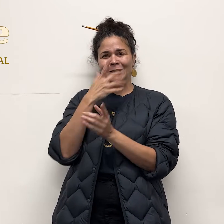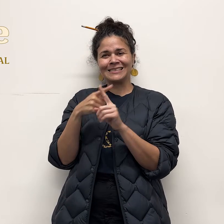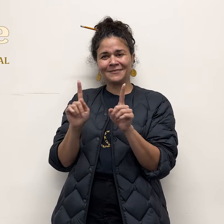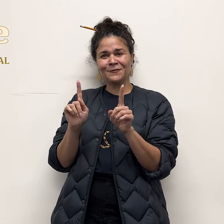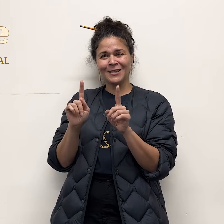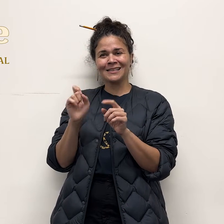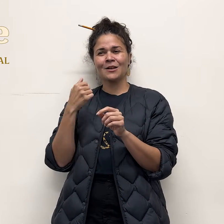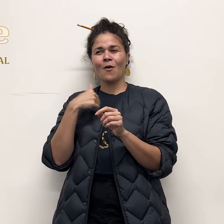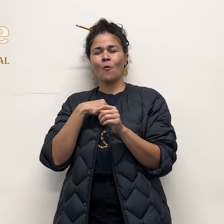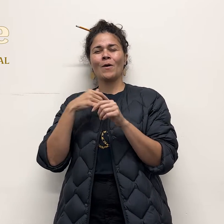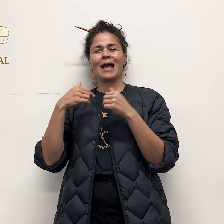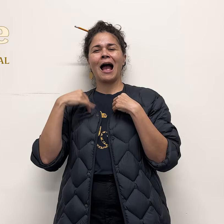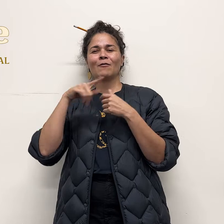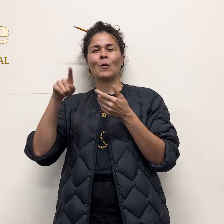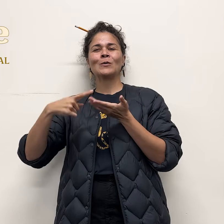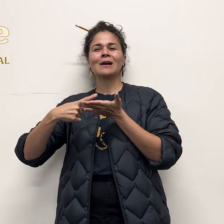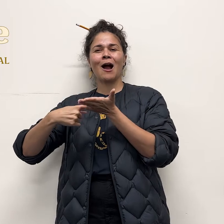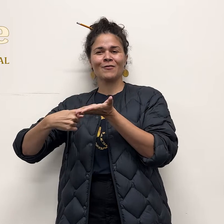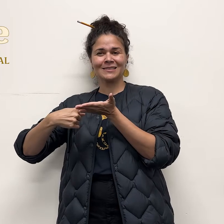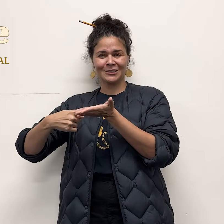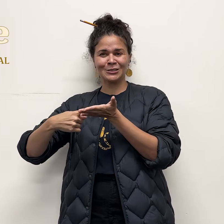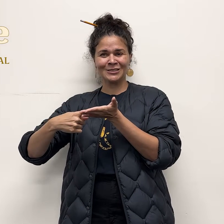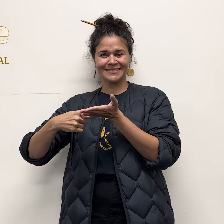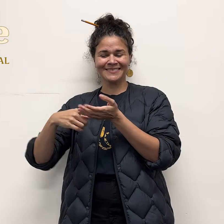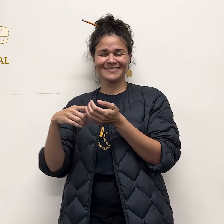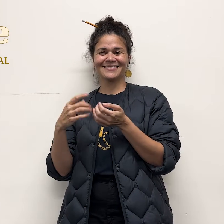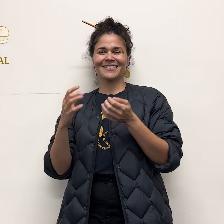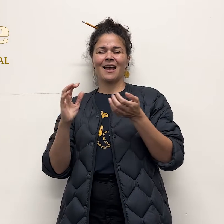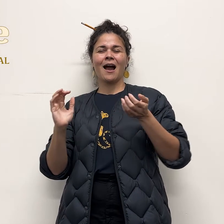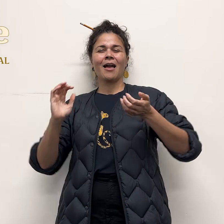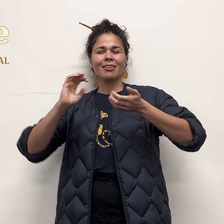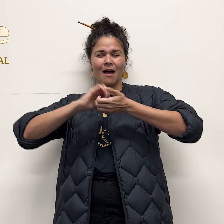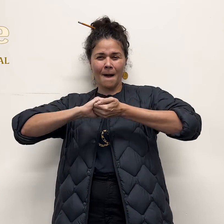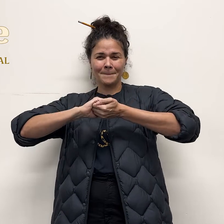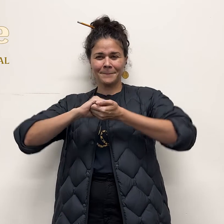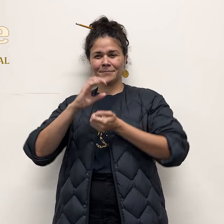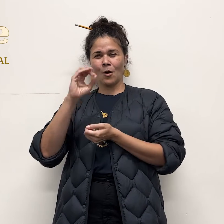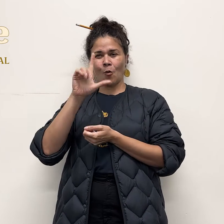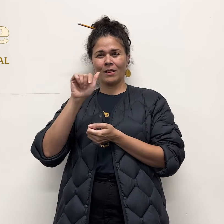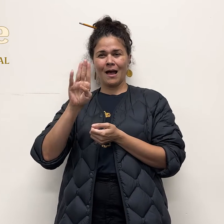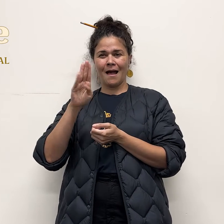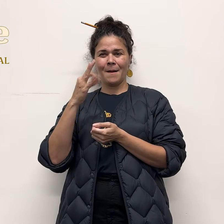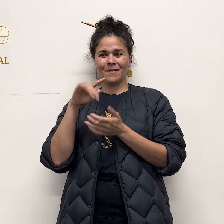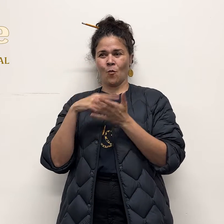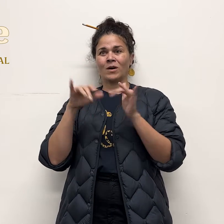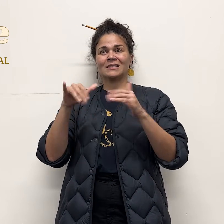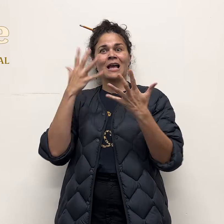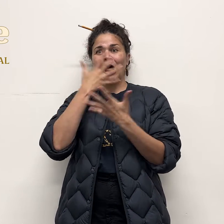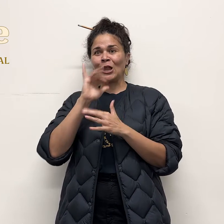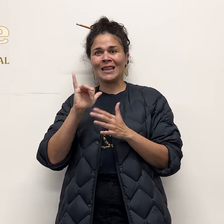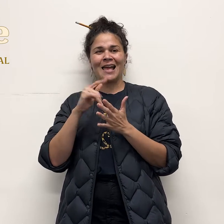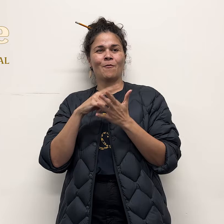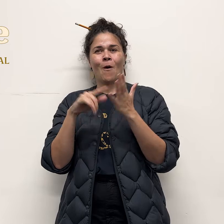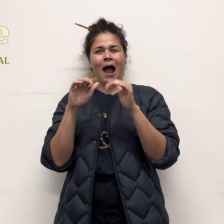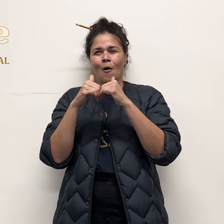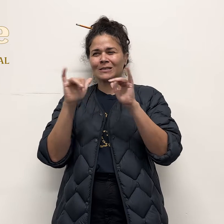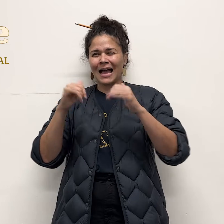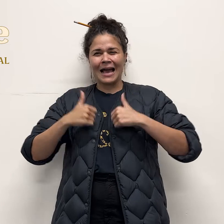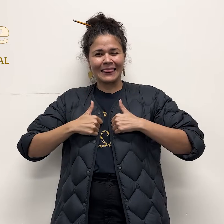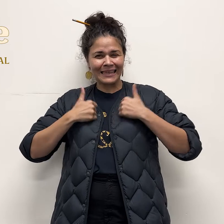look differently. So I have discussions about that. And it's a kind of lab where we look into what are the things that affect